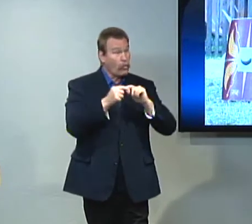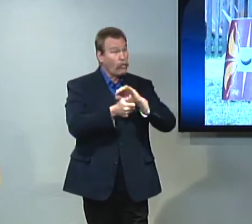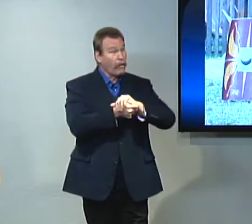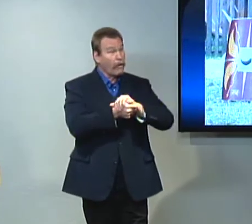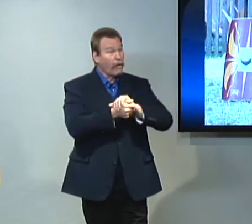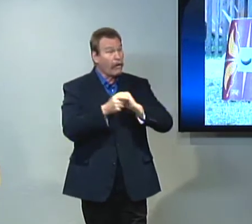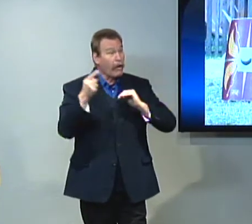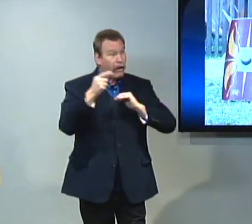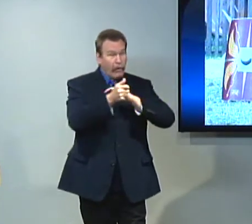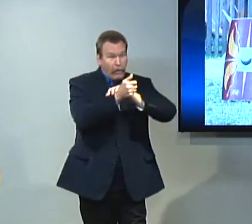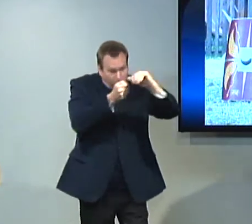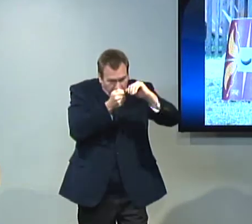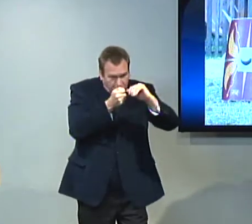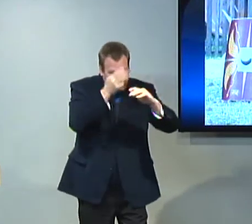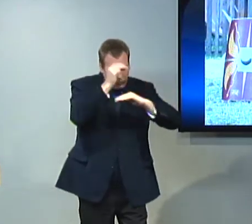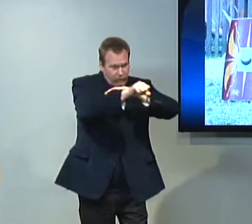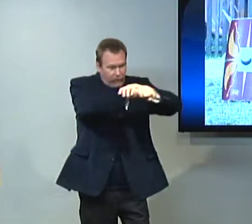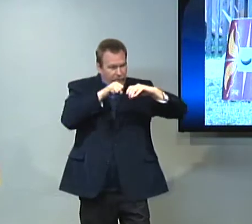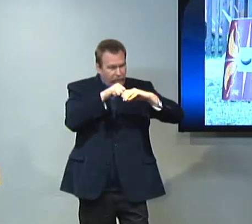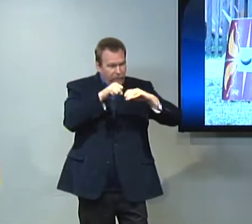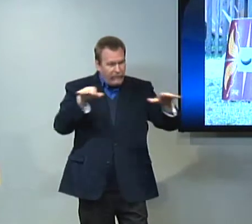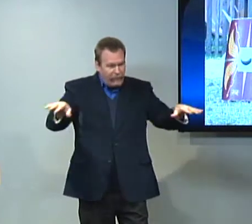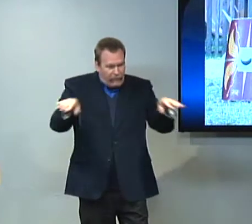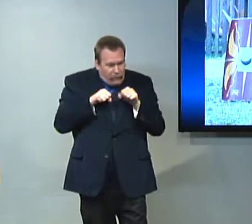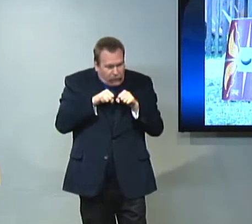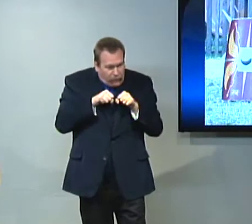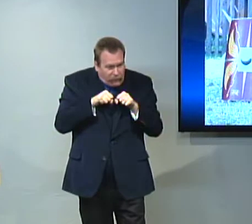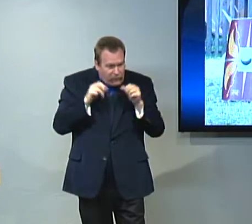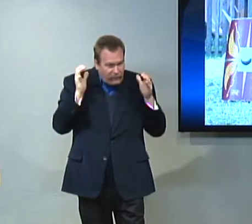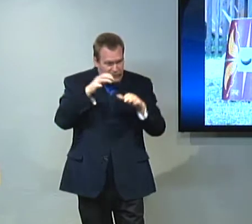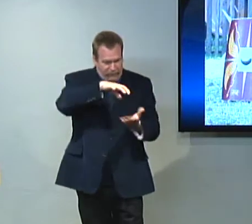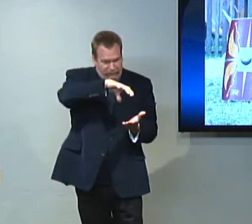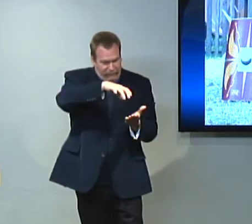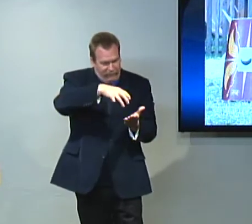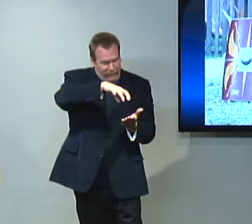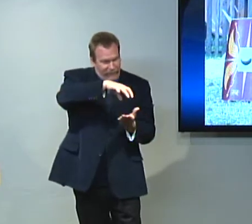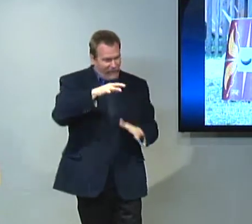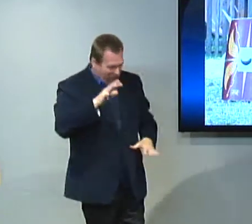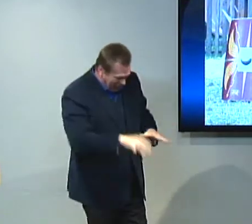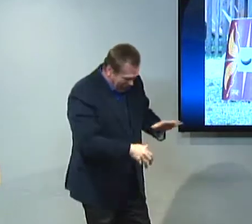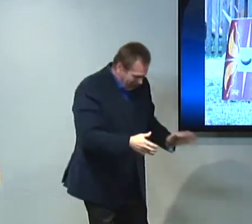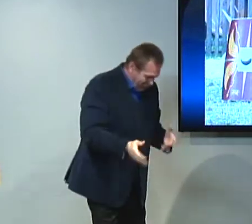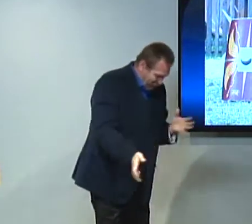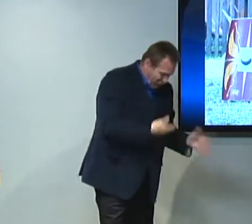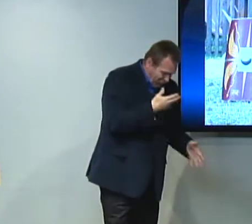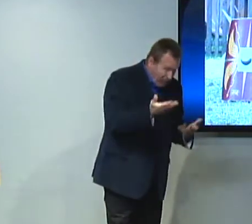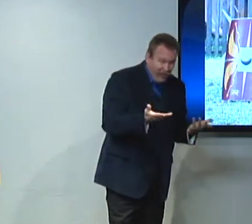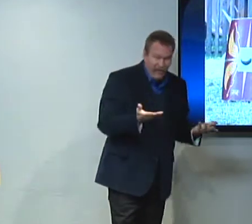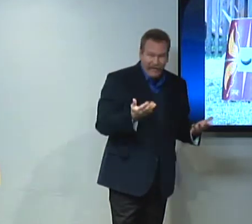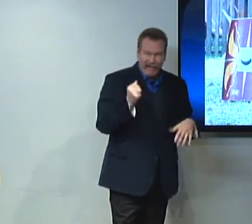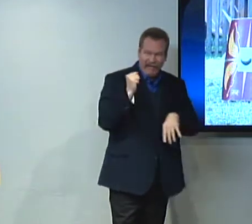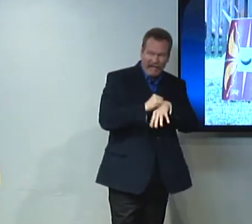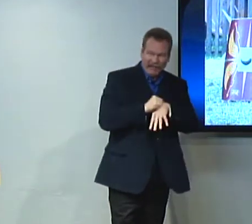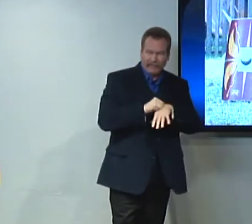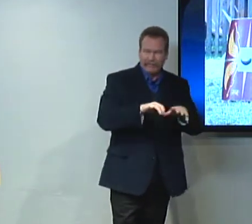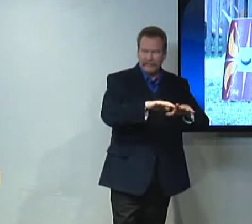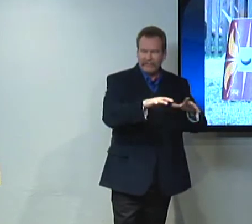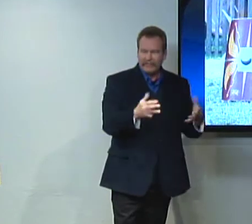go, but they're very well covered, they're very protected. And when they are in danger, then they withdraw into their shell, and their shells